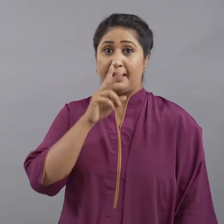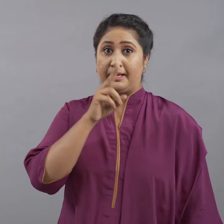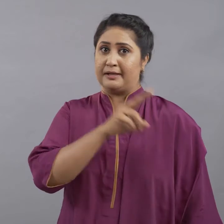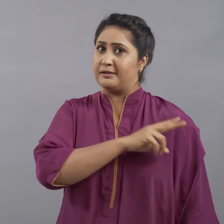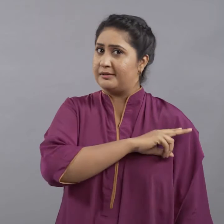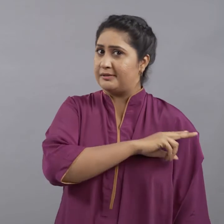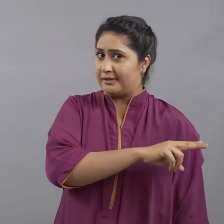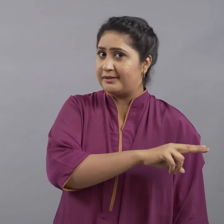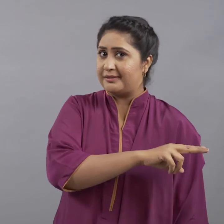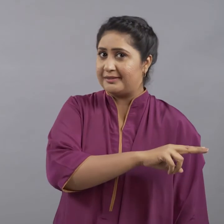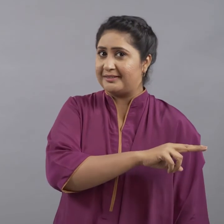sister,